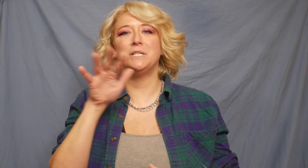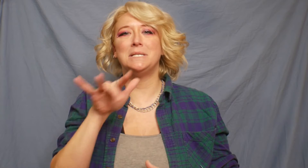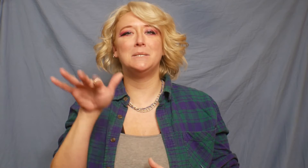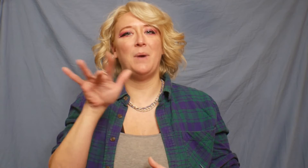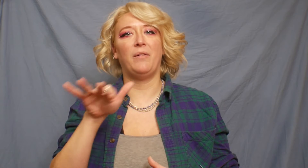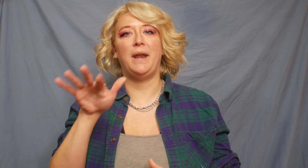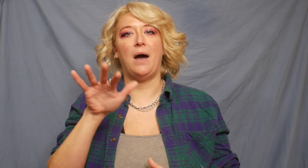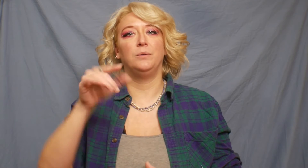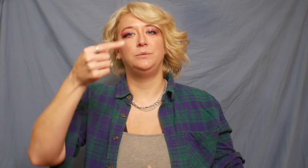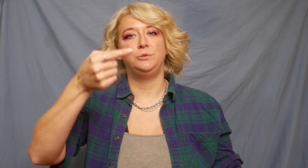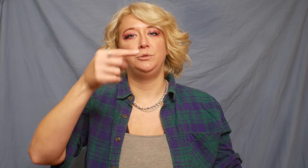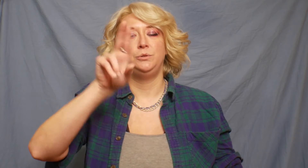just spell it out.